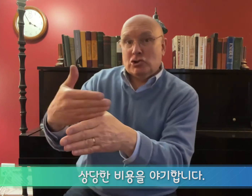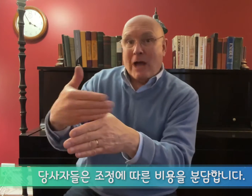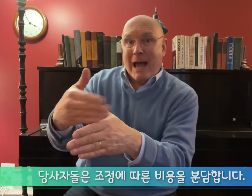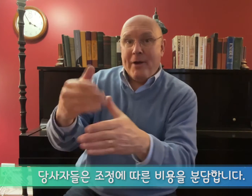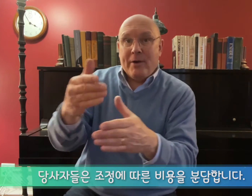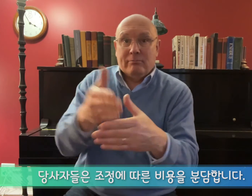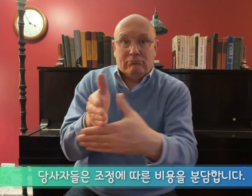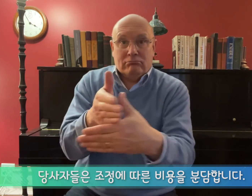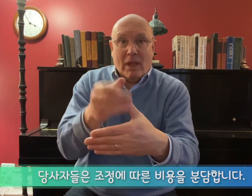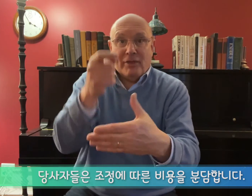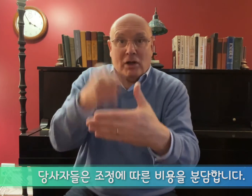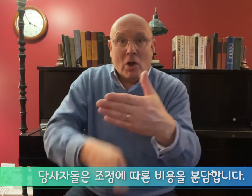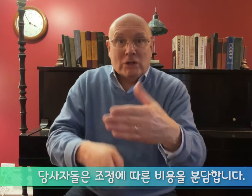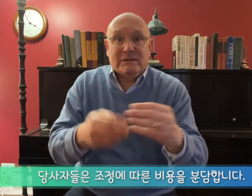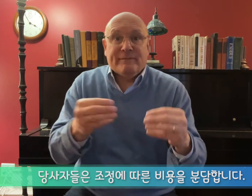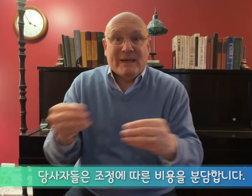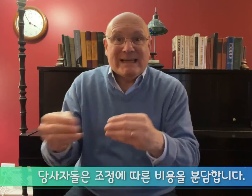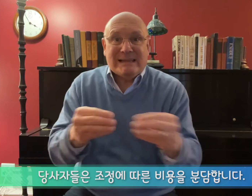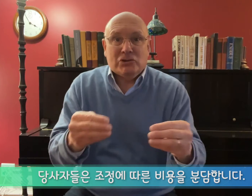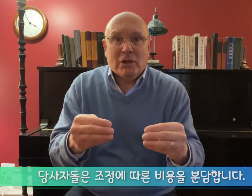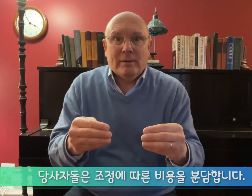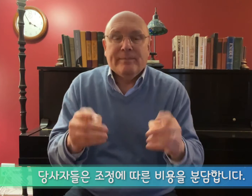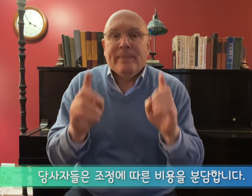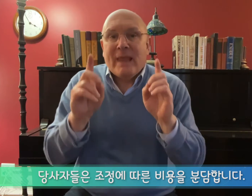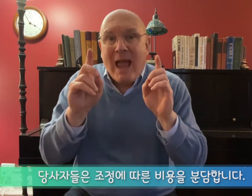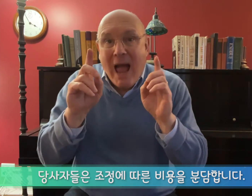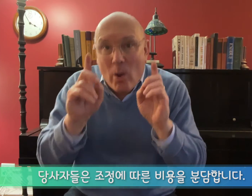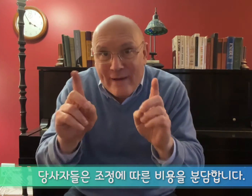The parties share the cost of mediation.